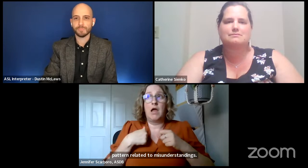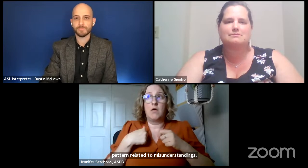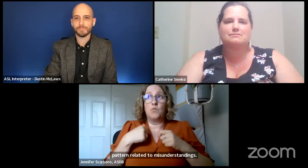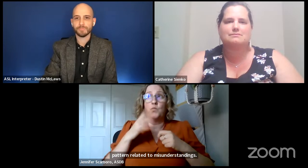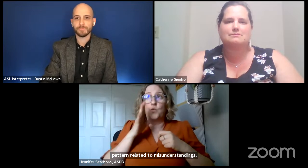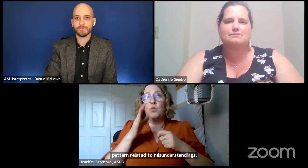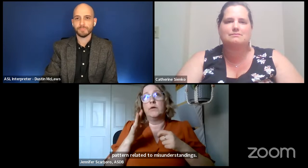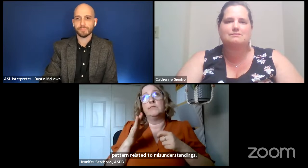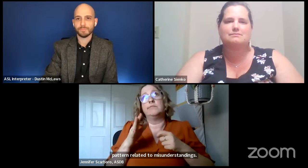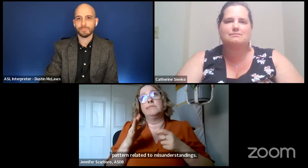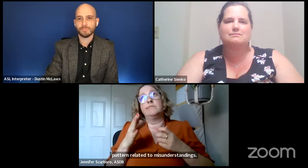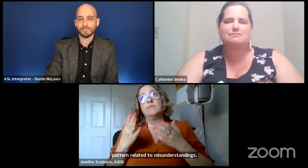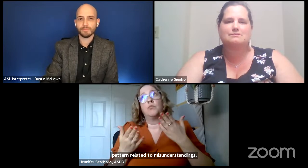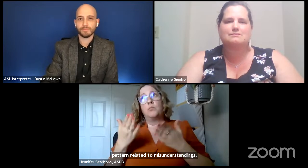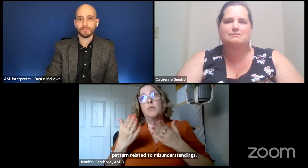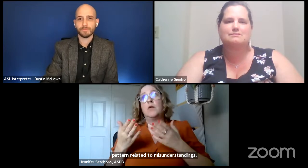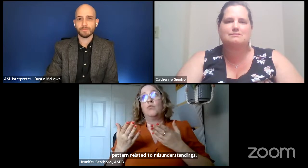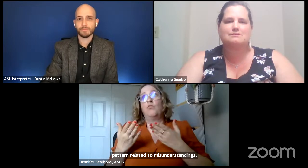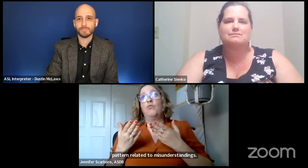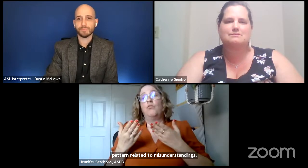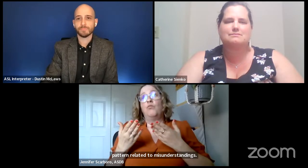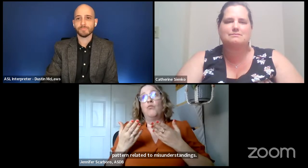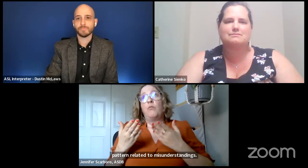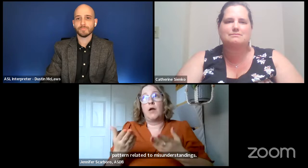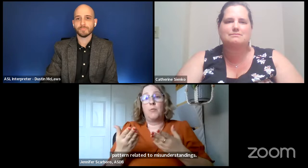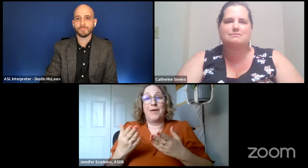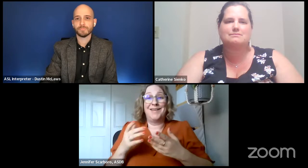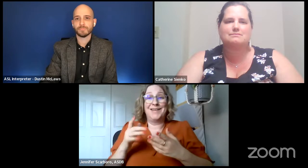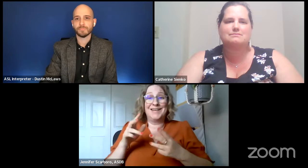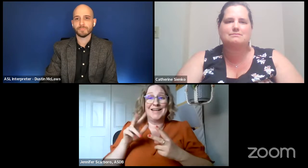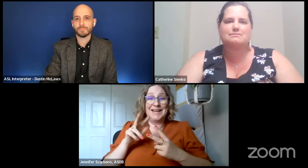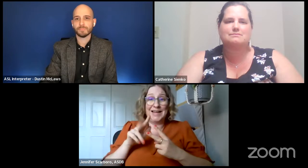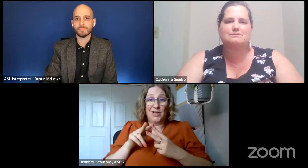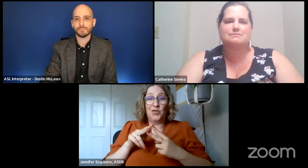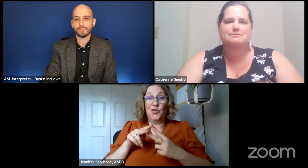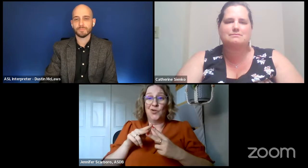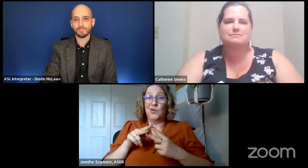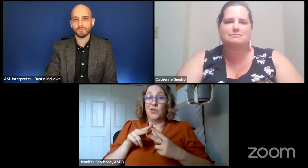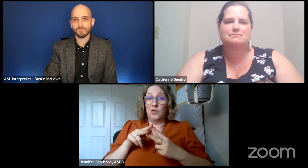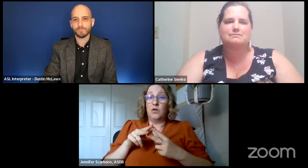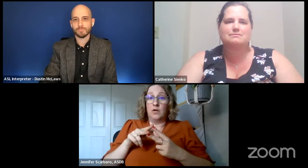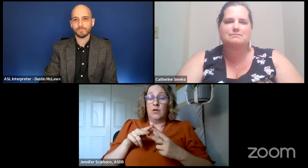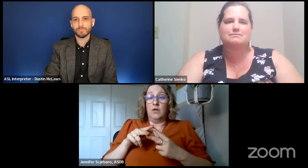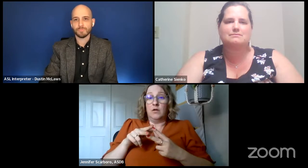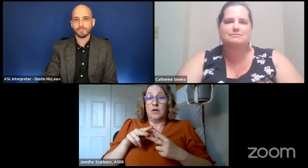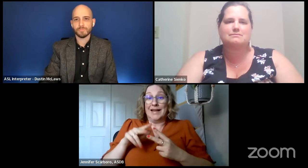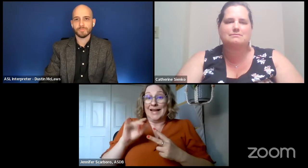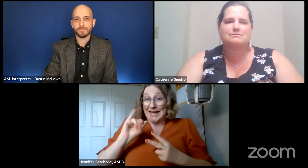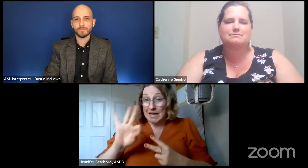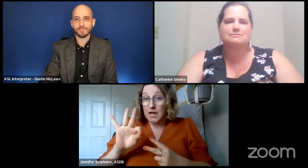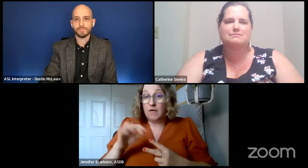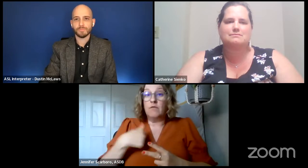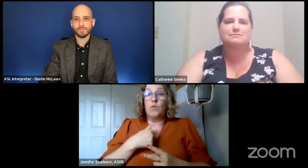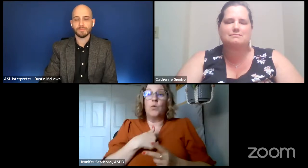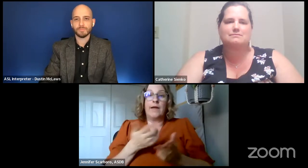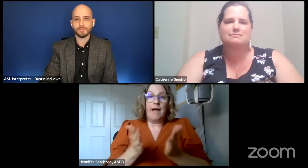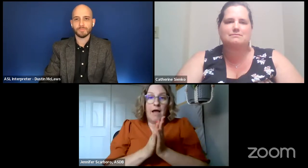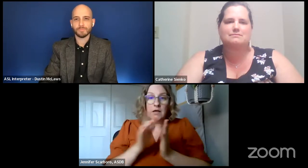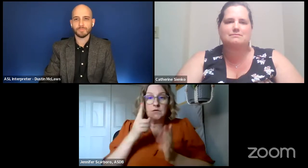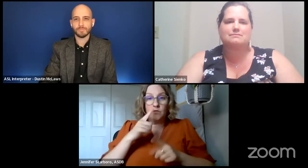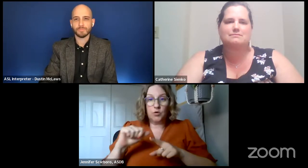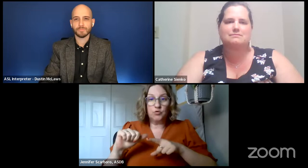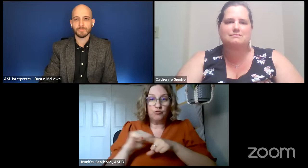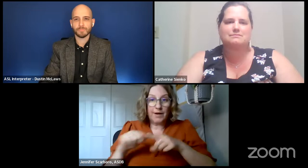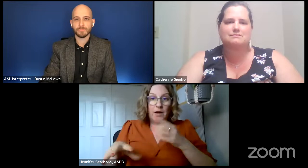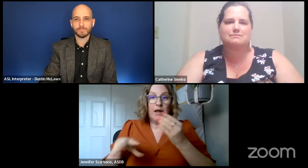And I would probably probably recommend,